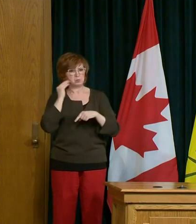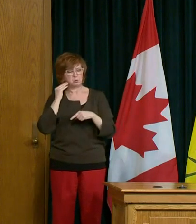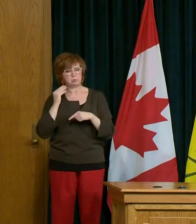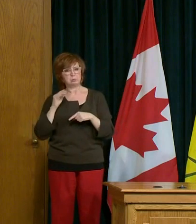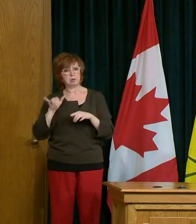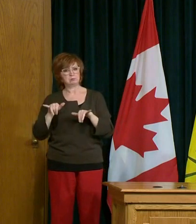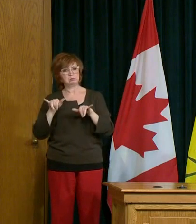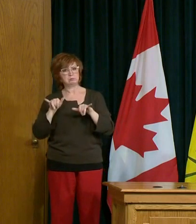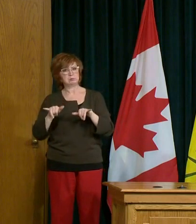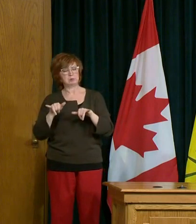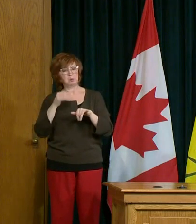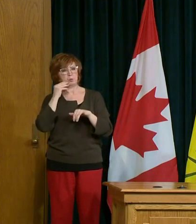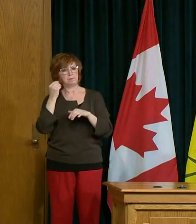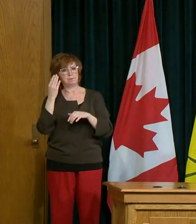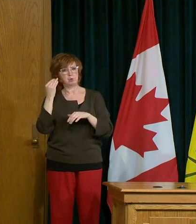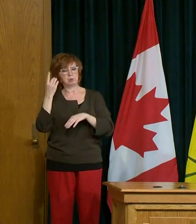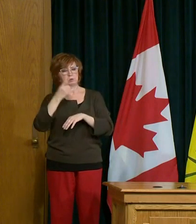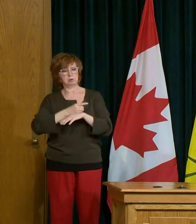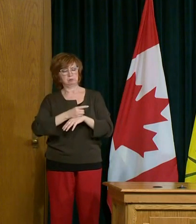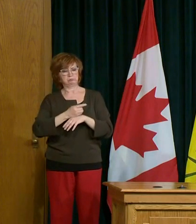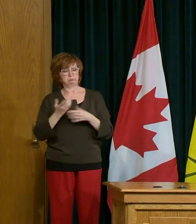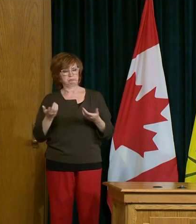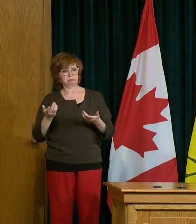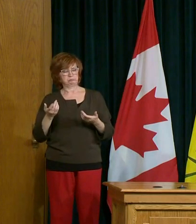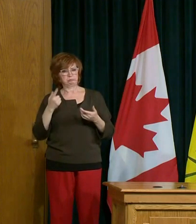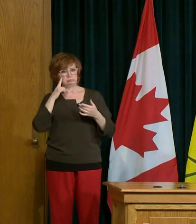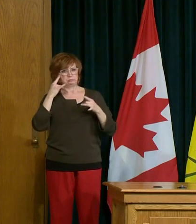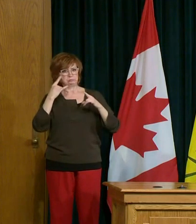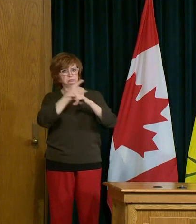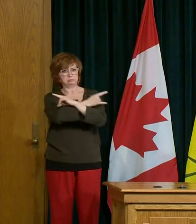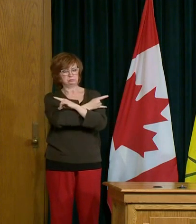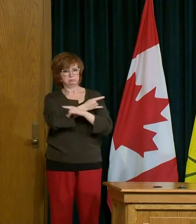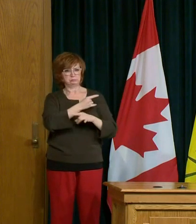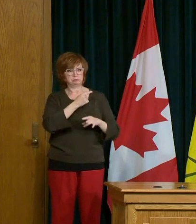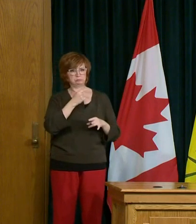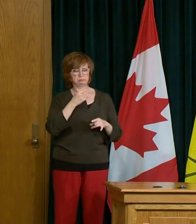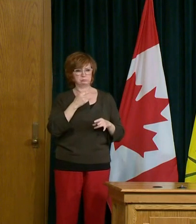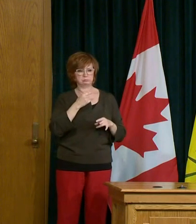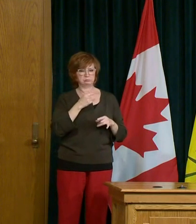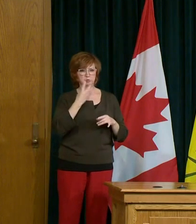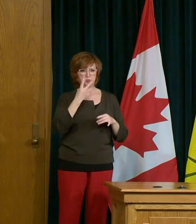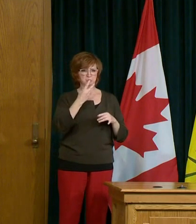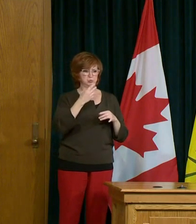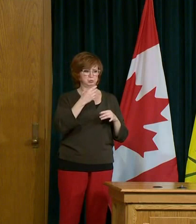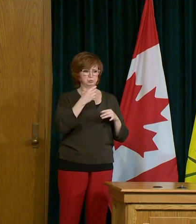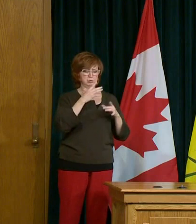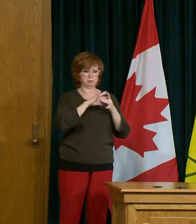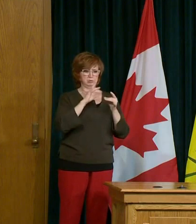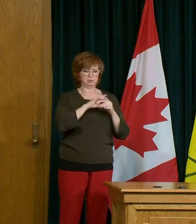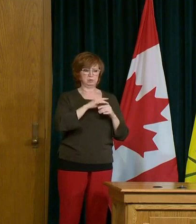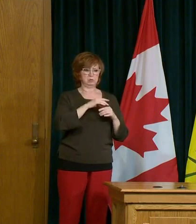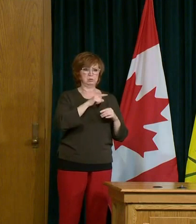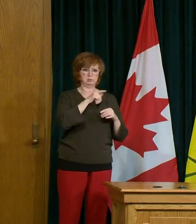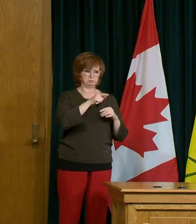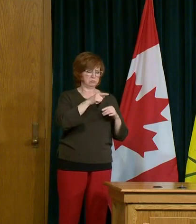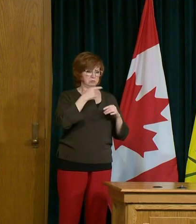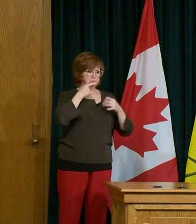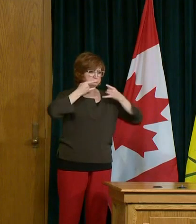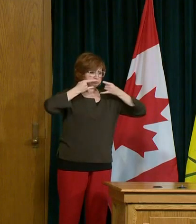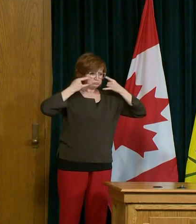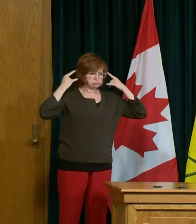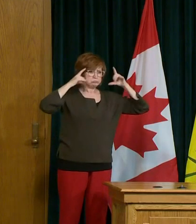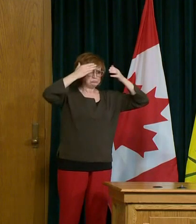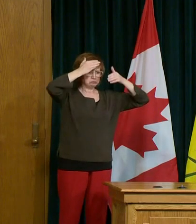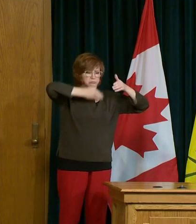follow these restrictions because PPE has mitigated that risk. So that's raised concerns. Proper PPE is not in place in these